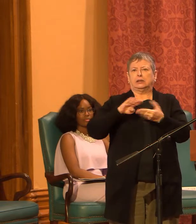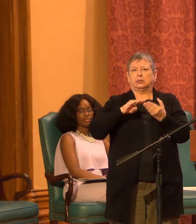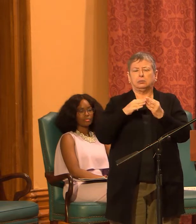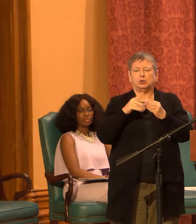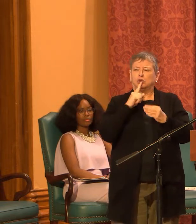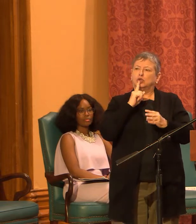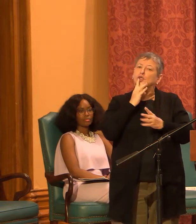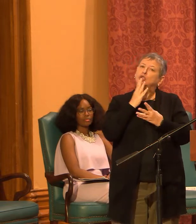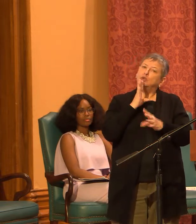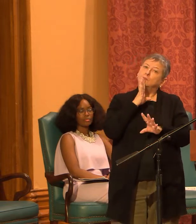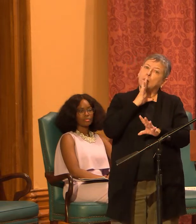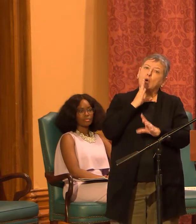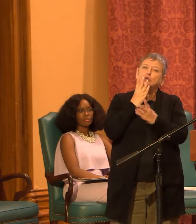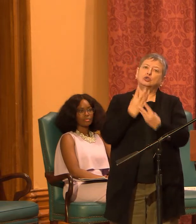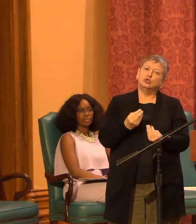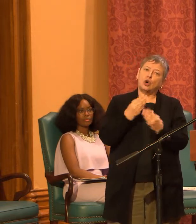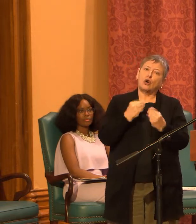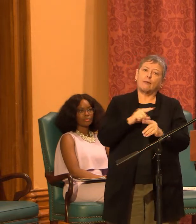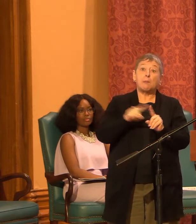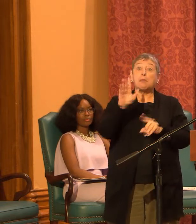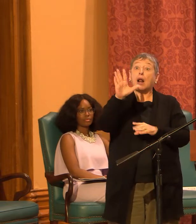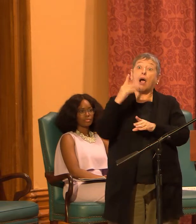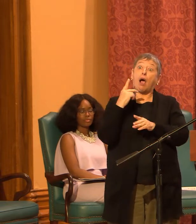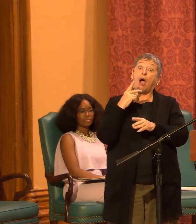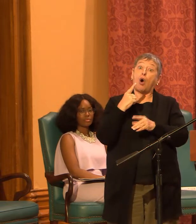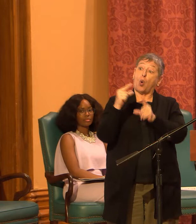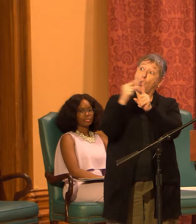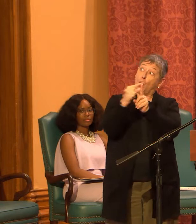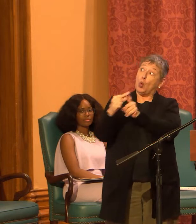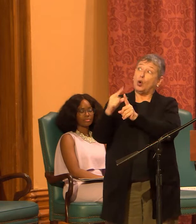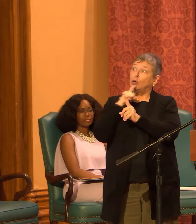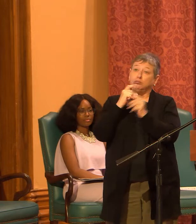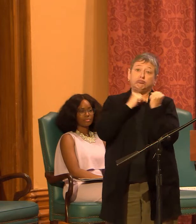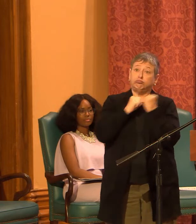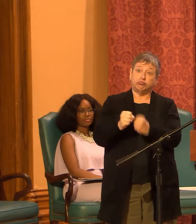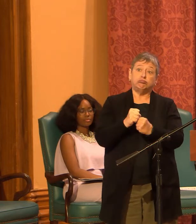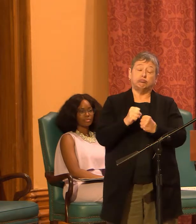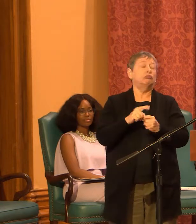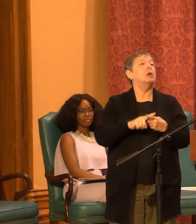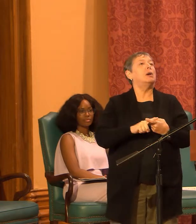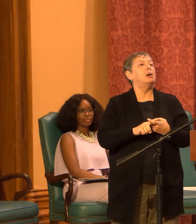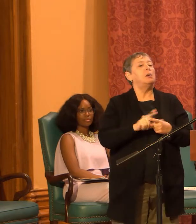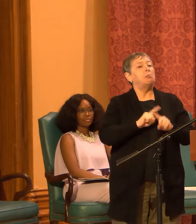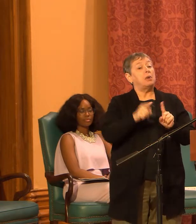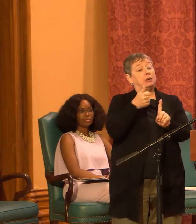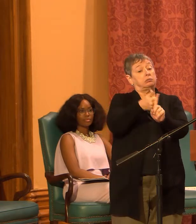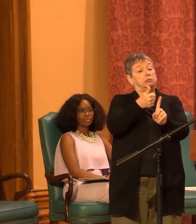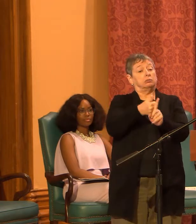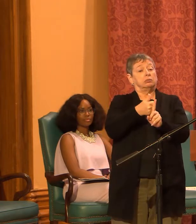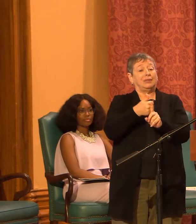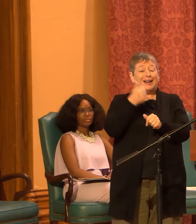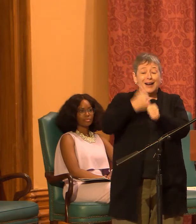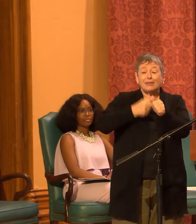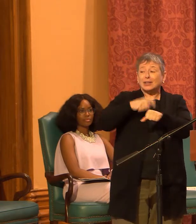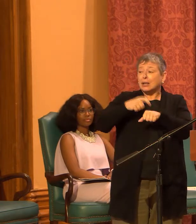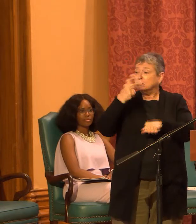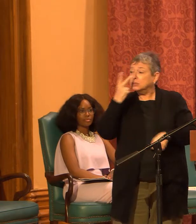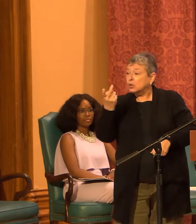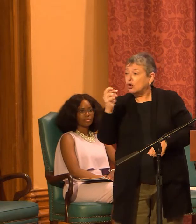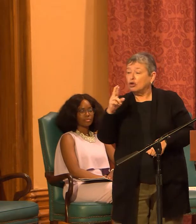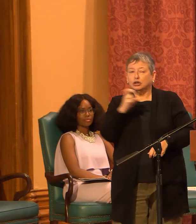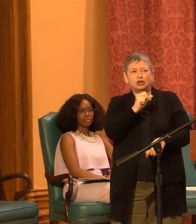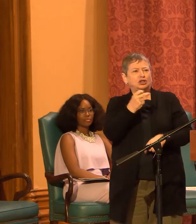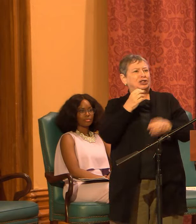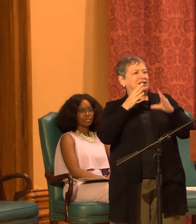spoke softly, but her words carried so much weight. She was also one who, every time you saw her, she was with a